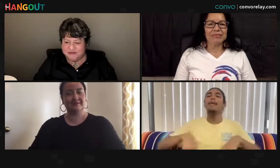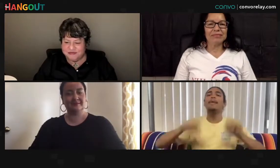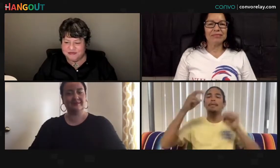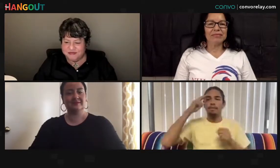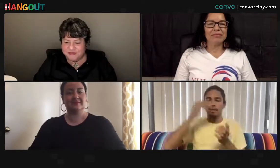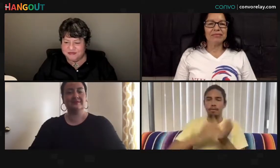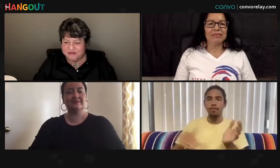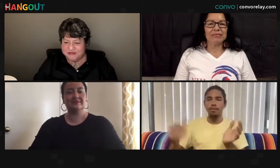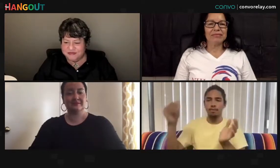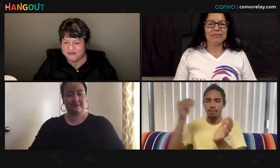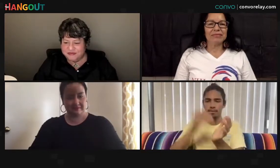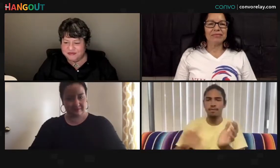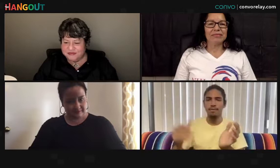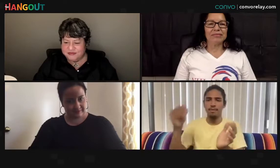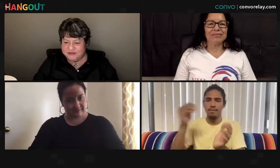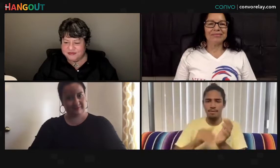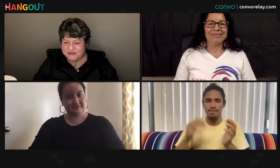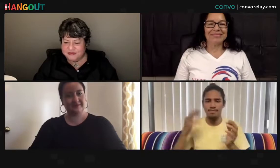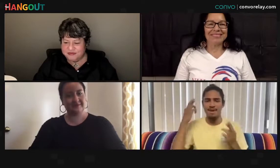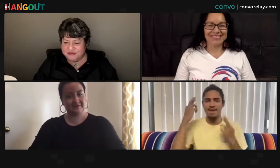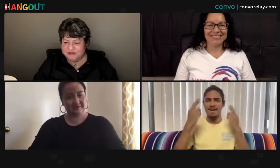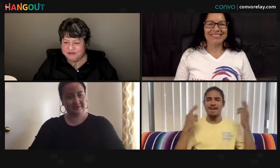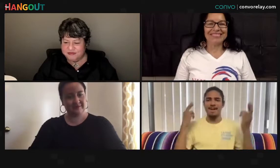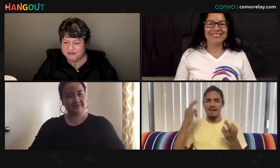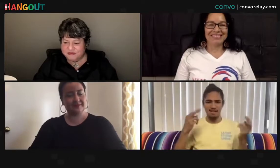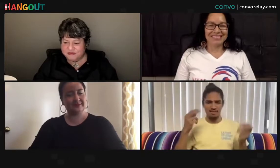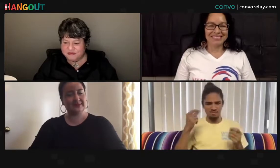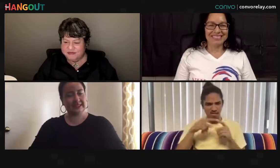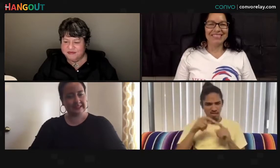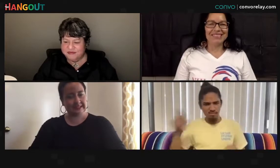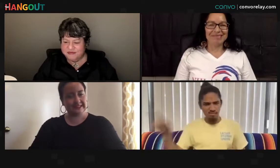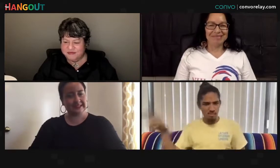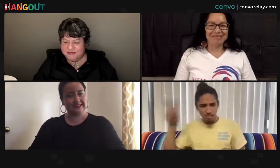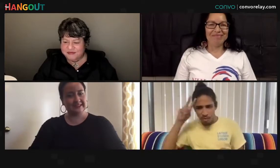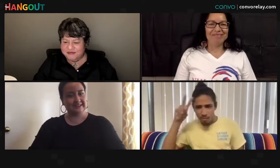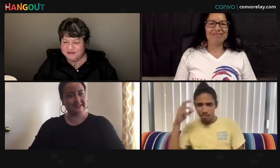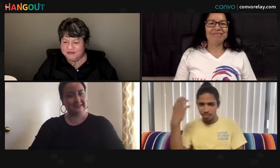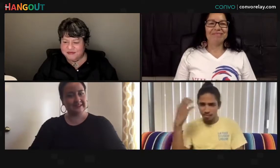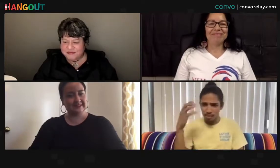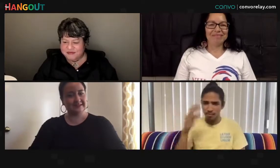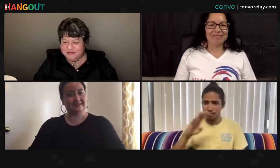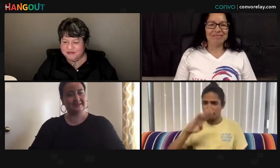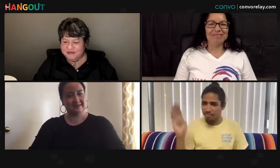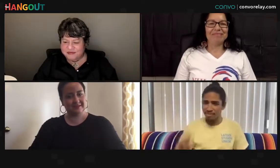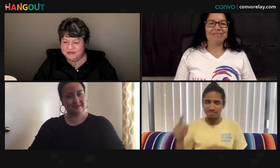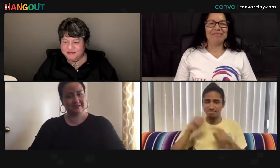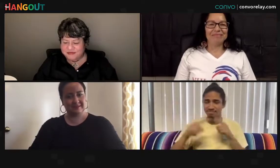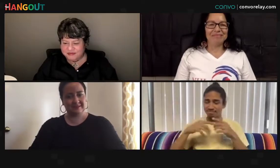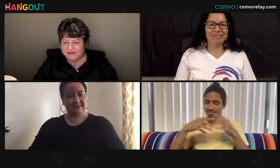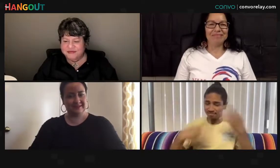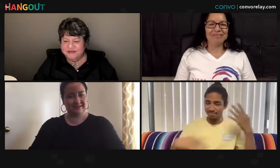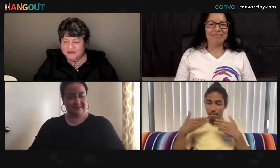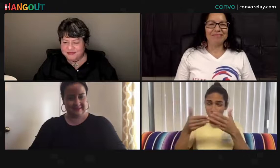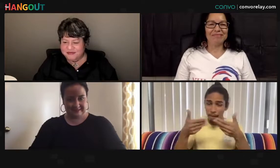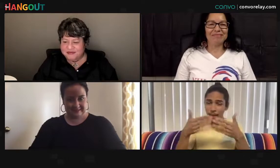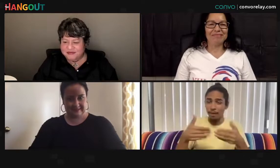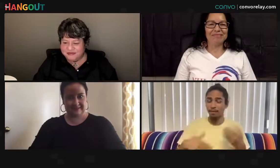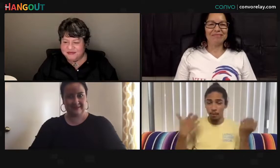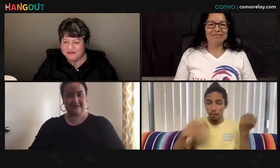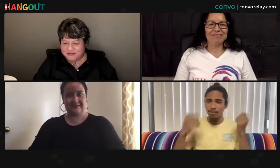South America. So commonly what I see is people signing Mexican or Mexico. And I'm like, well, no, there's